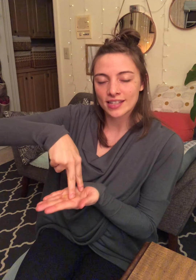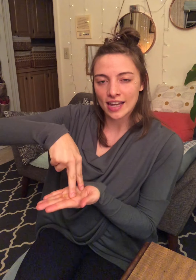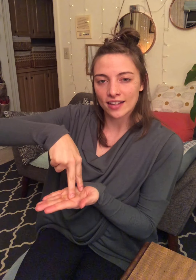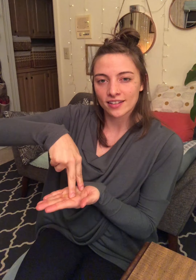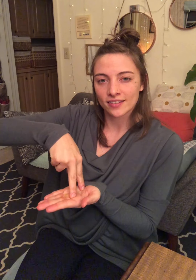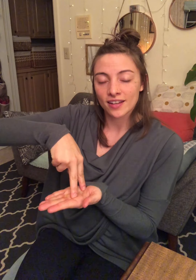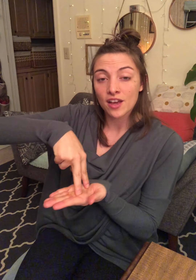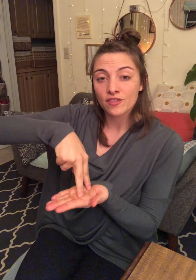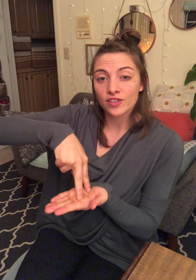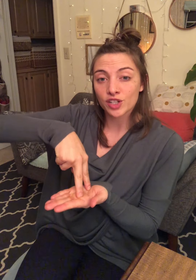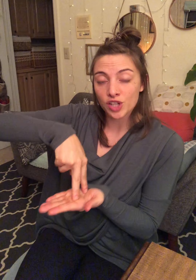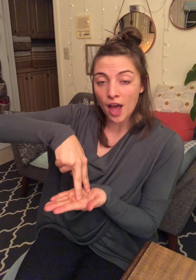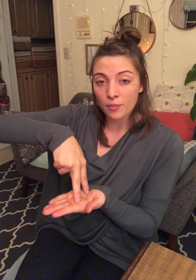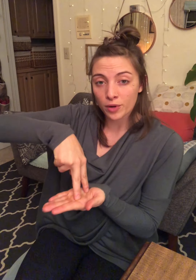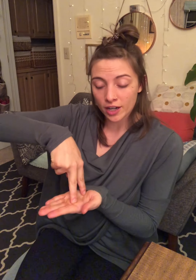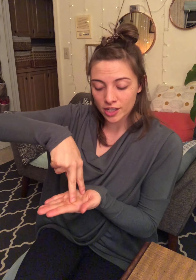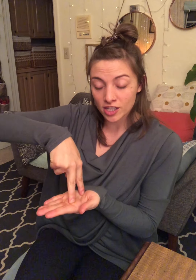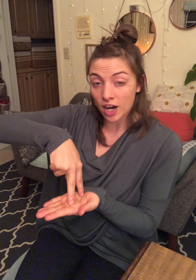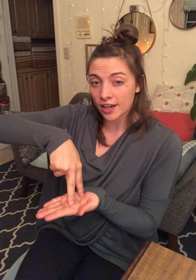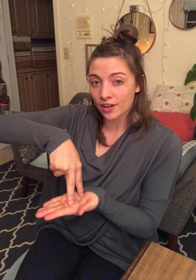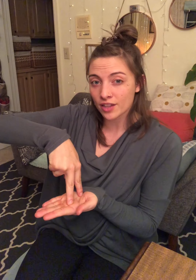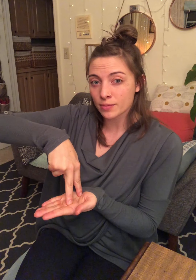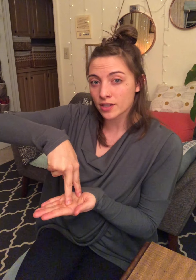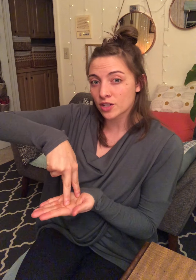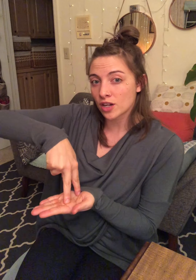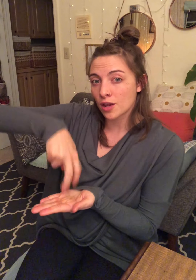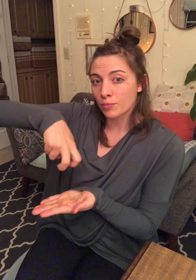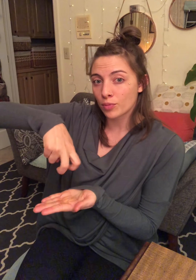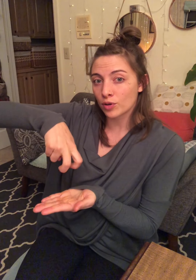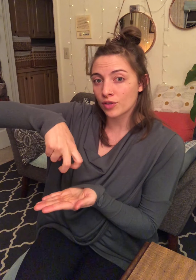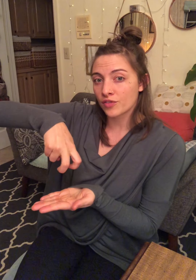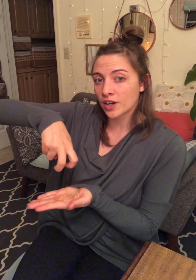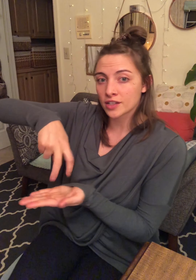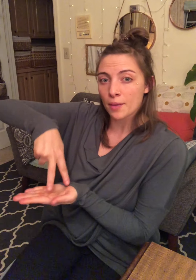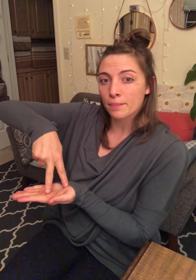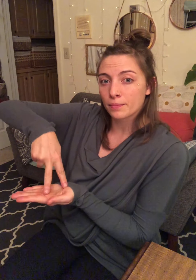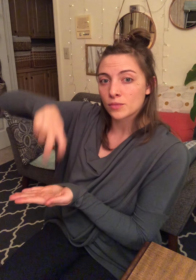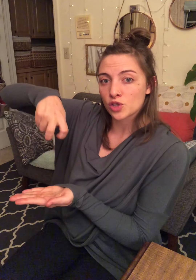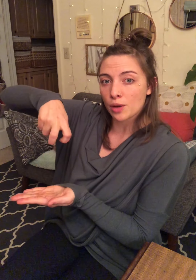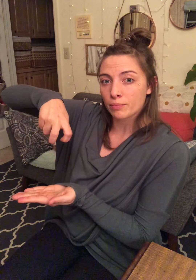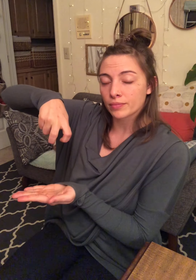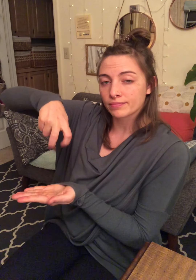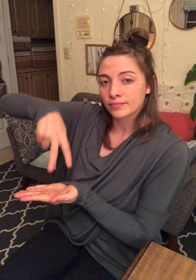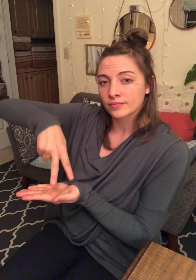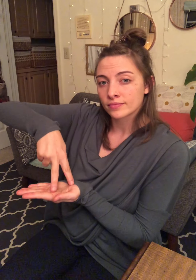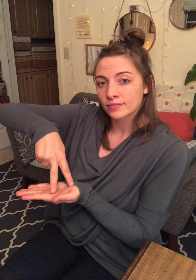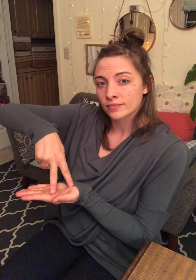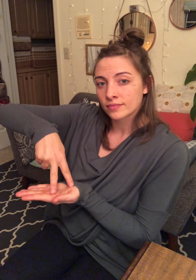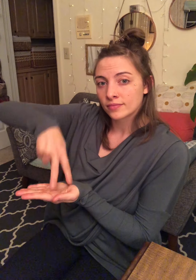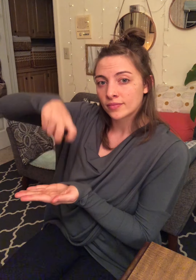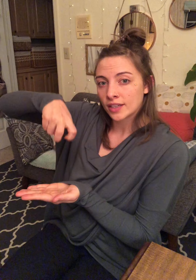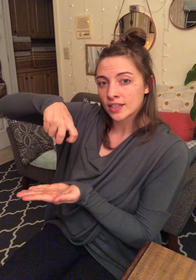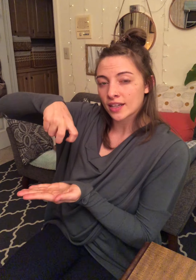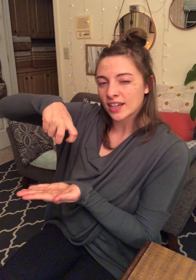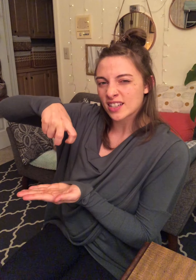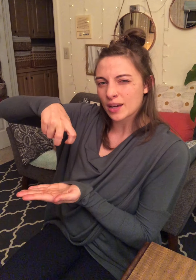stand. For jump, we're going to start here in this position and pull the fingers up, jump into like a